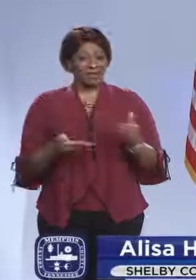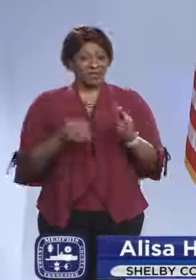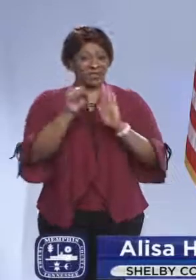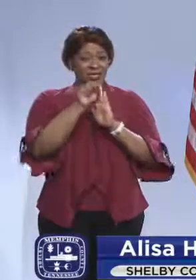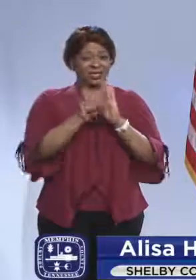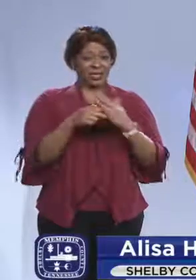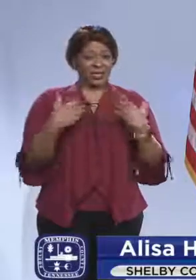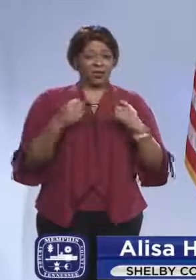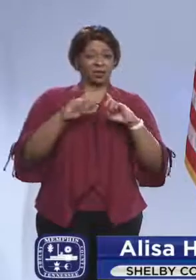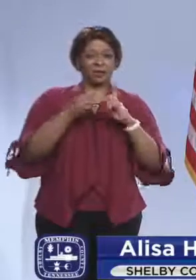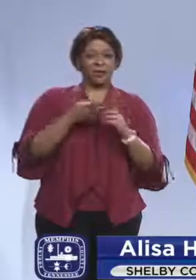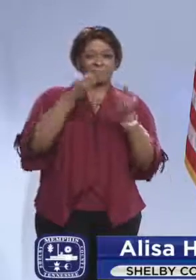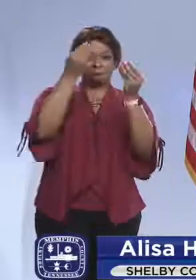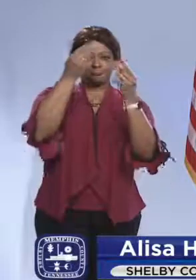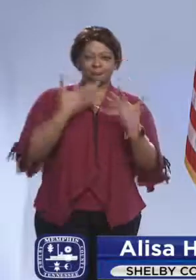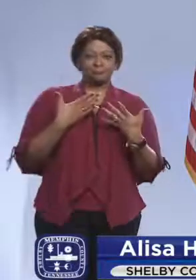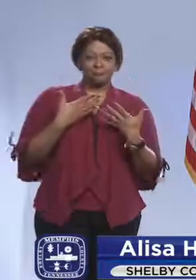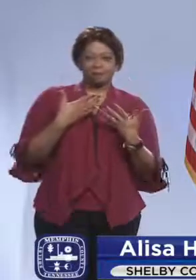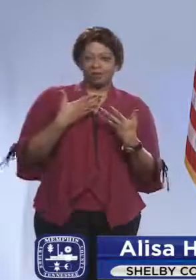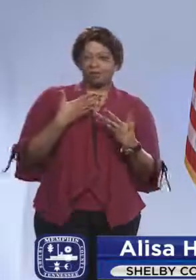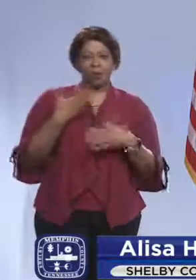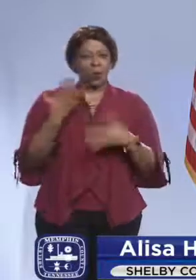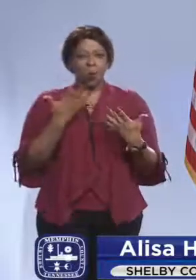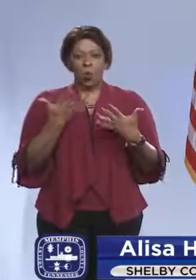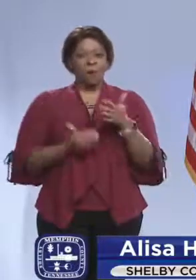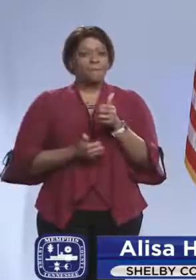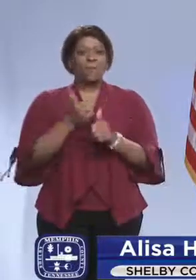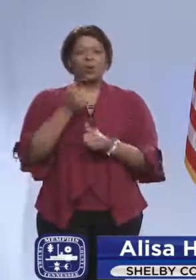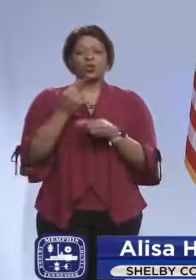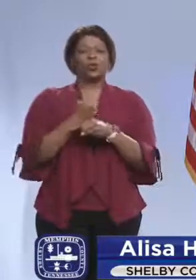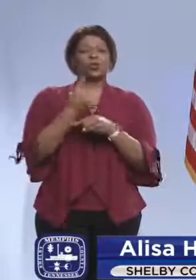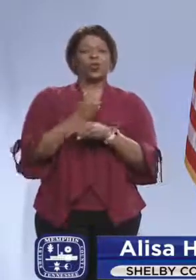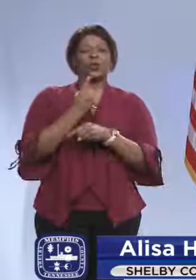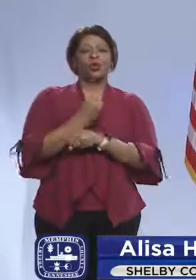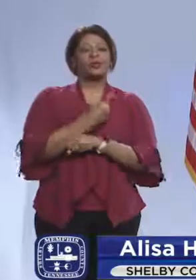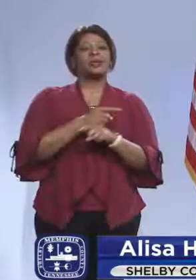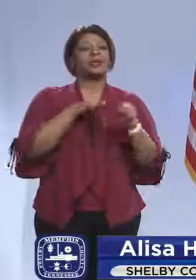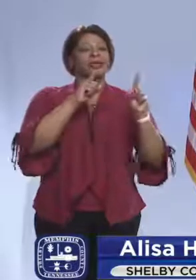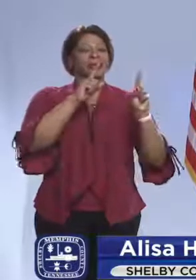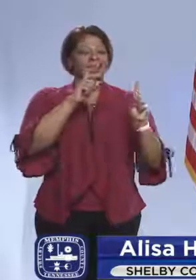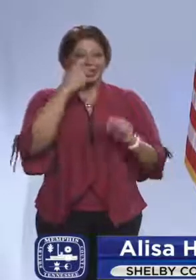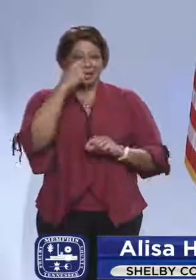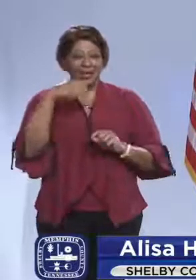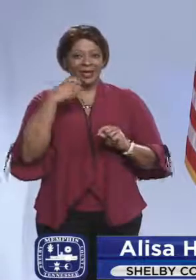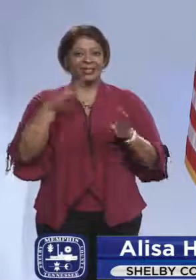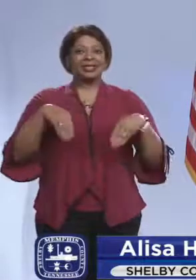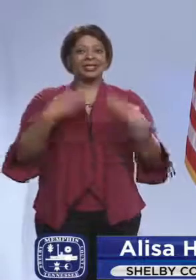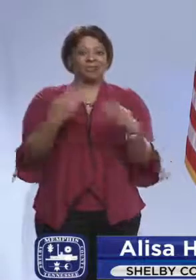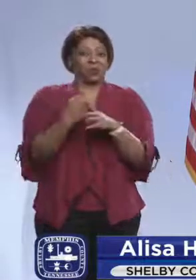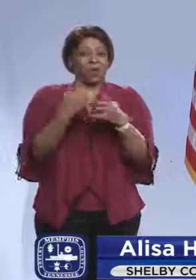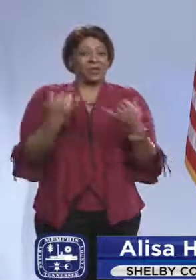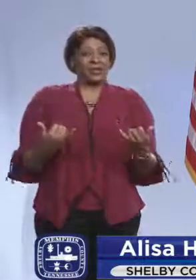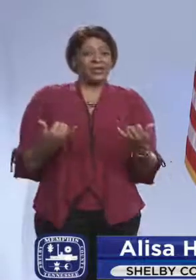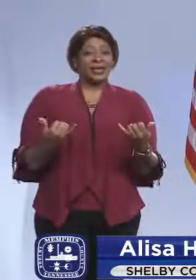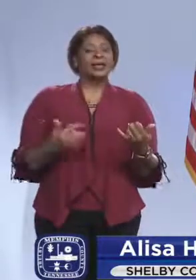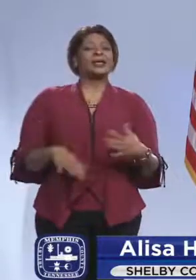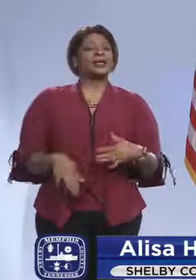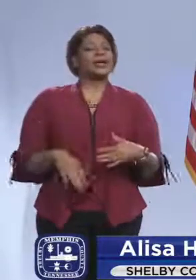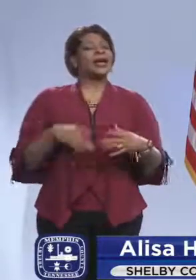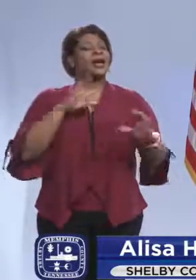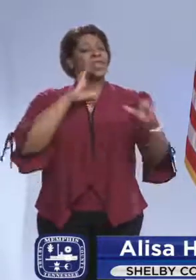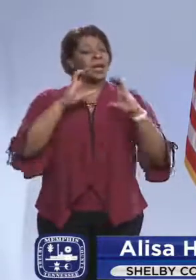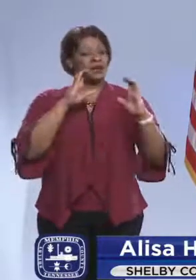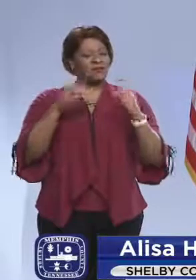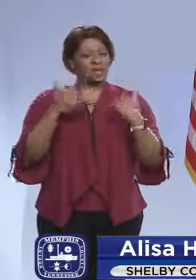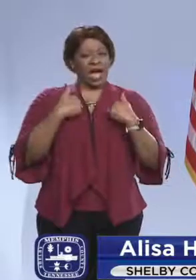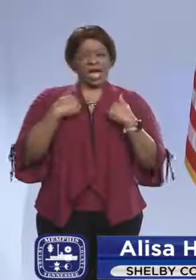health department to give us guidance on what's the most appropriate test at a given time. As a conversation that I had over the weekend